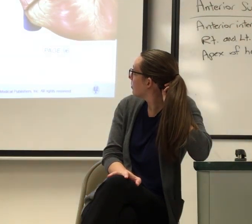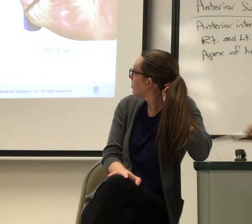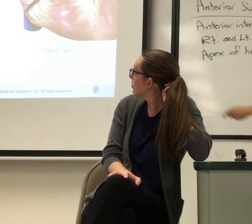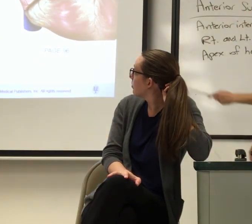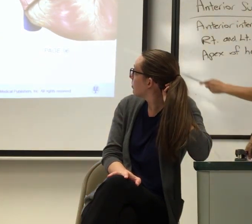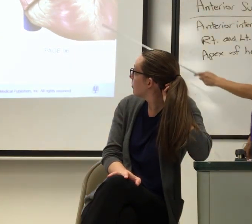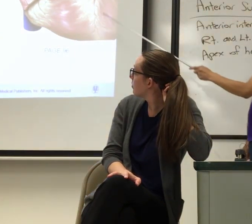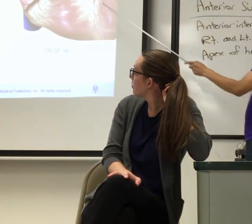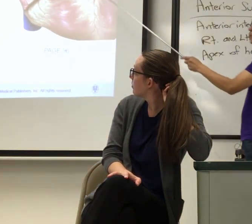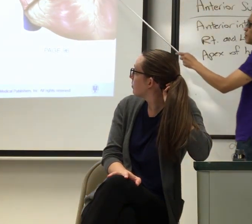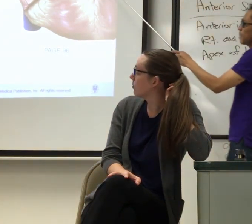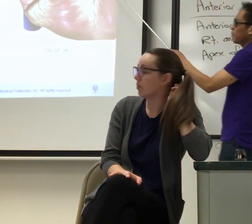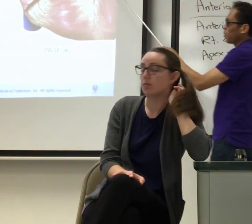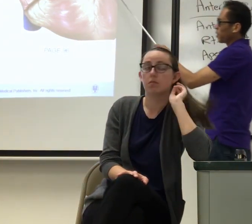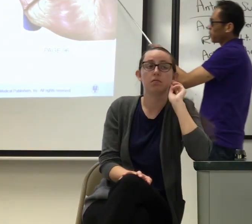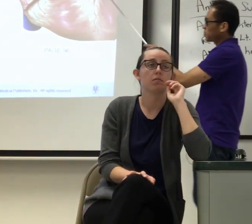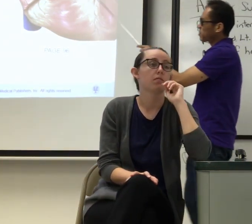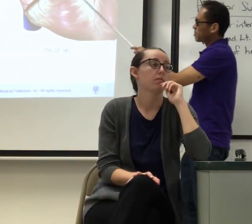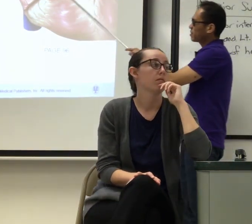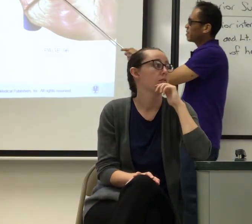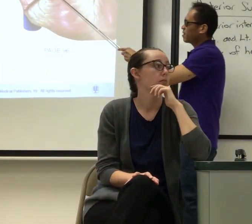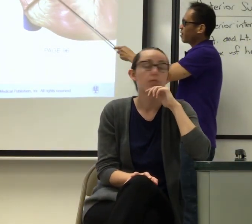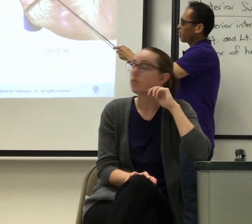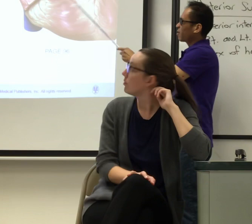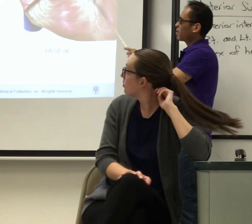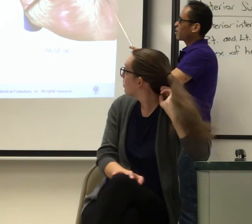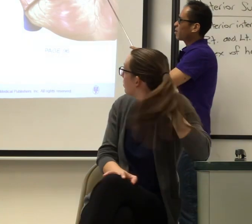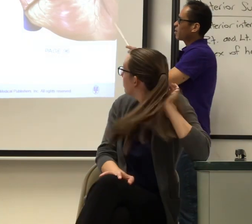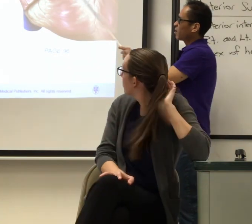If you get the two Dumbo ears,